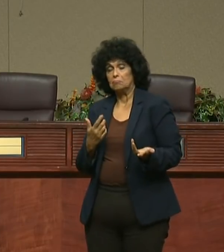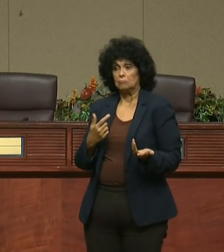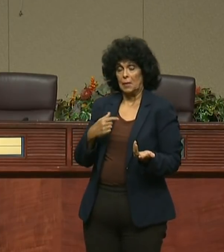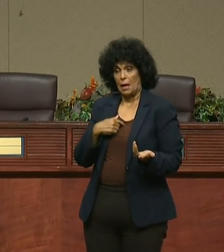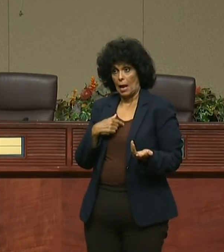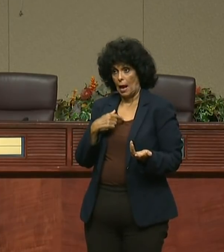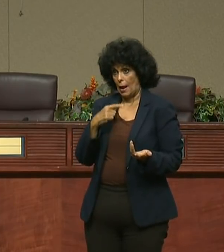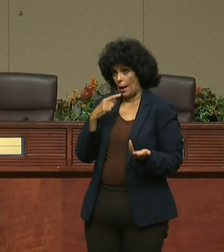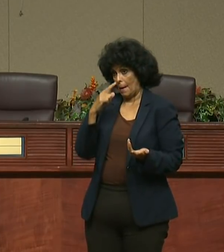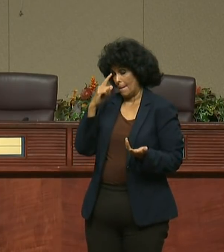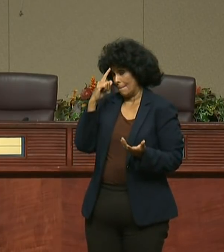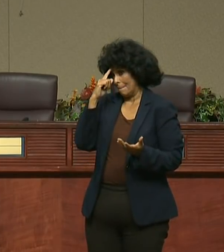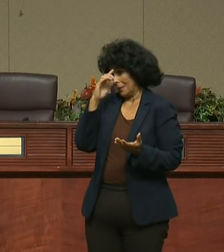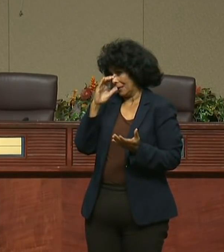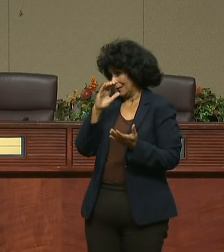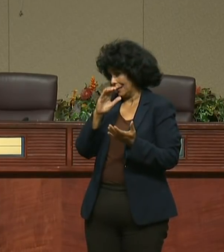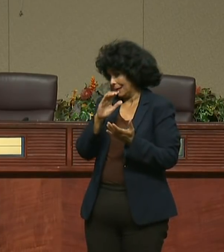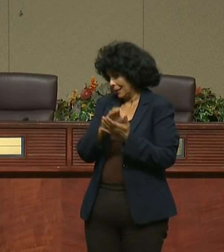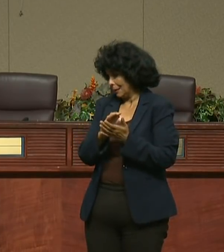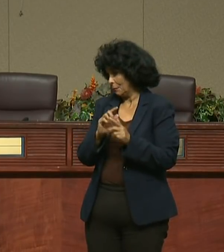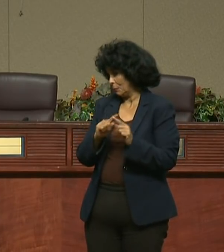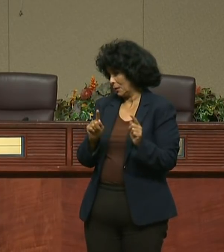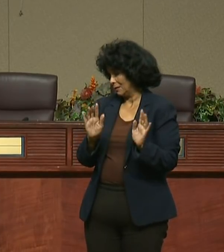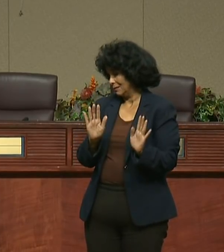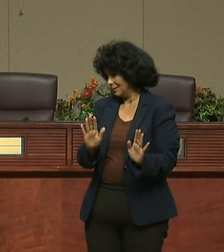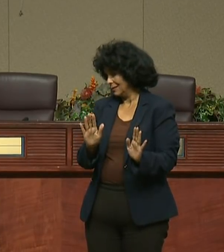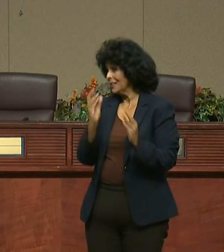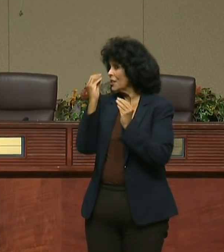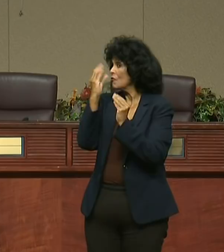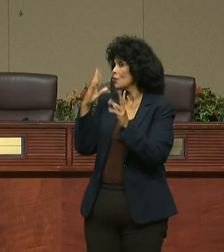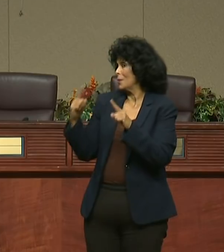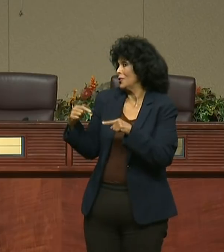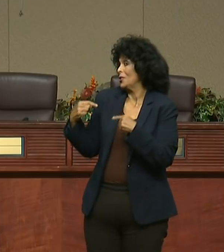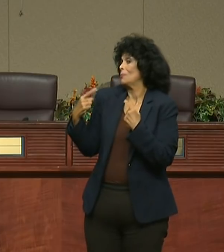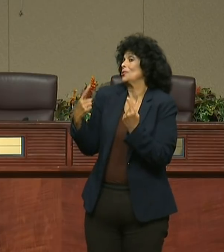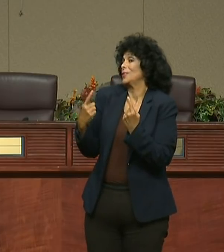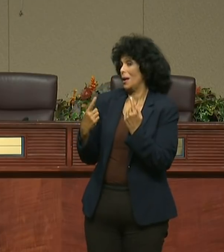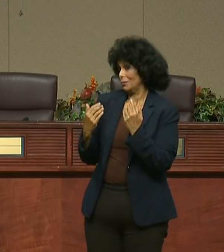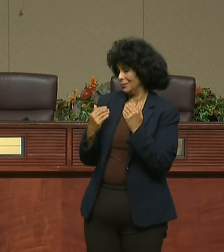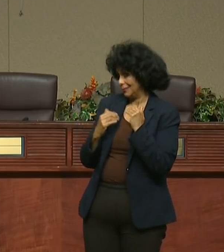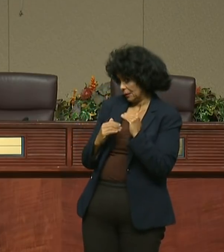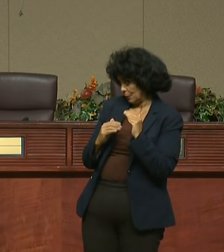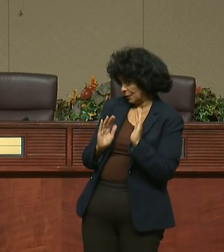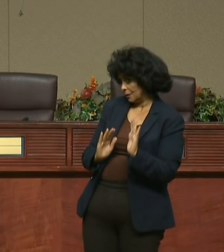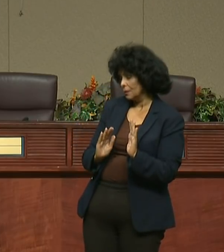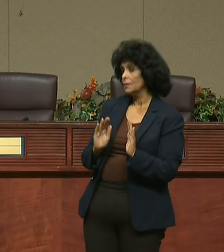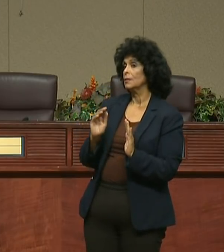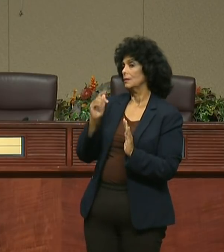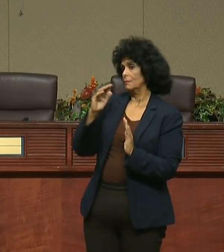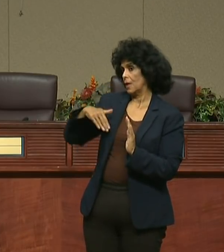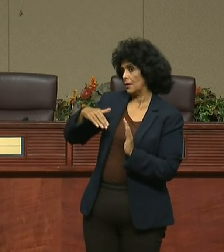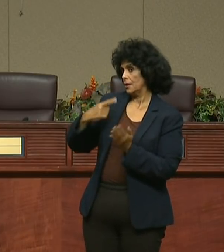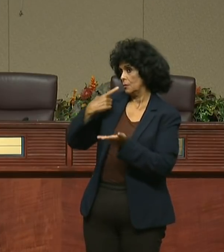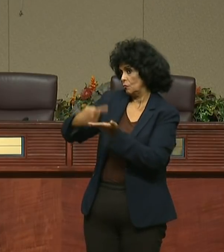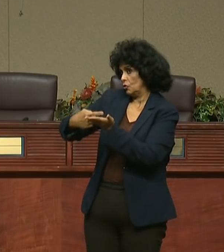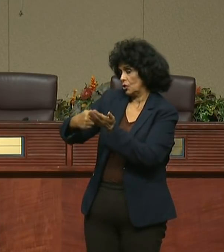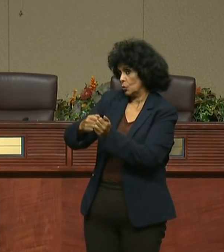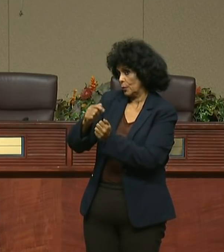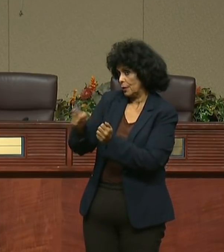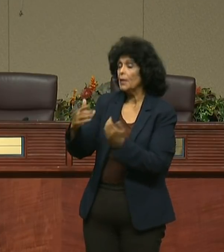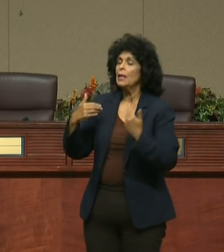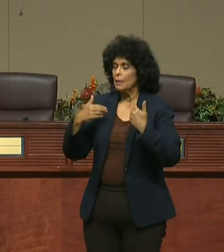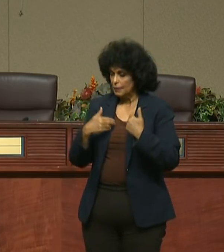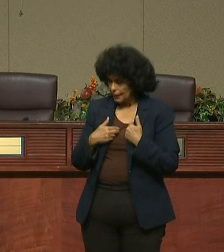have limited information because I haven't talked to the Immunology Center, that they are in the clinical trials for one